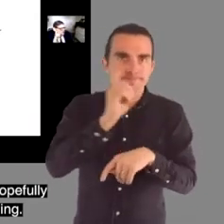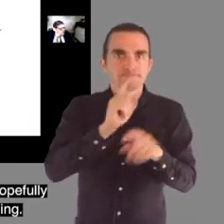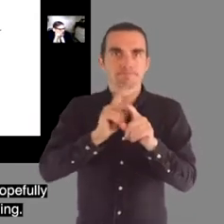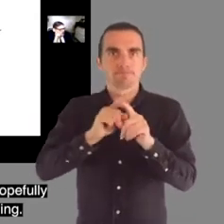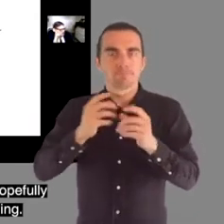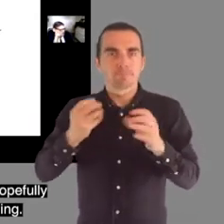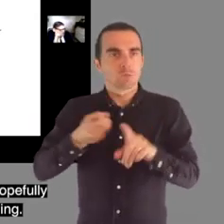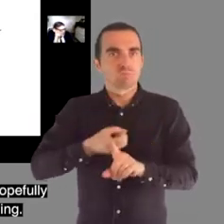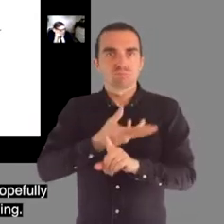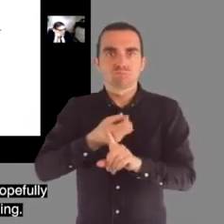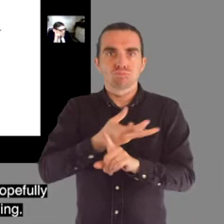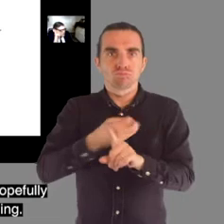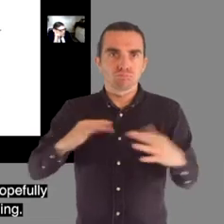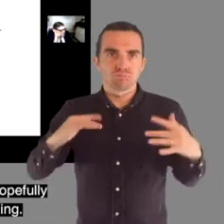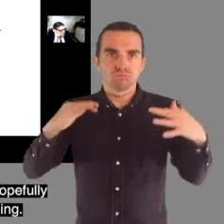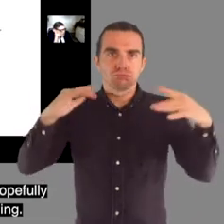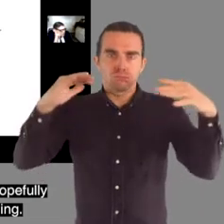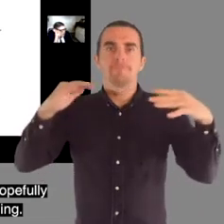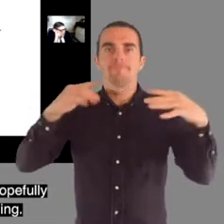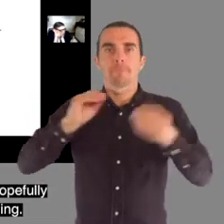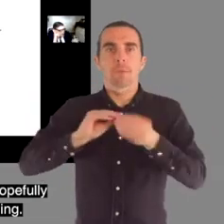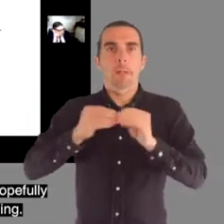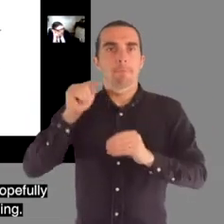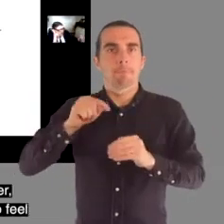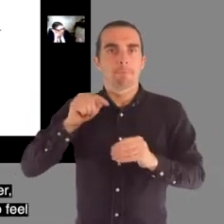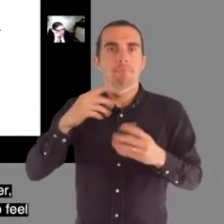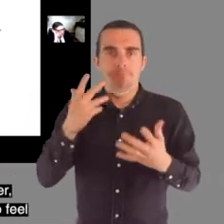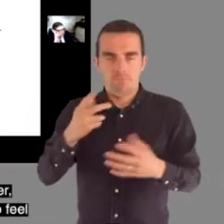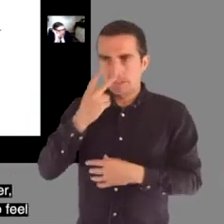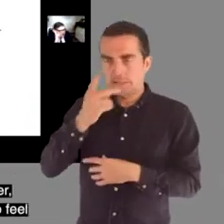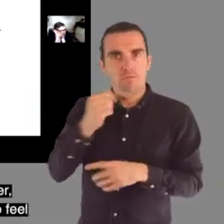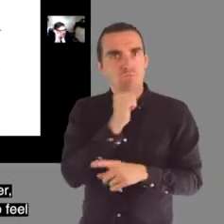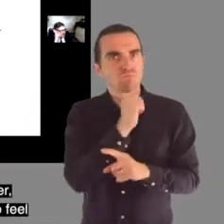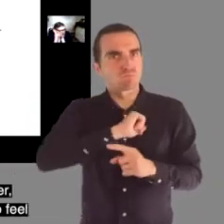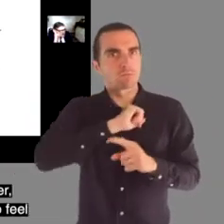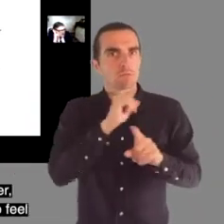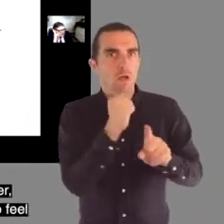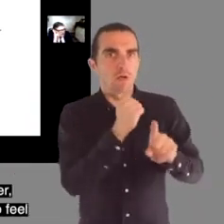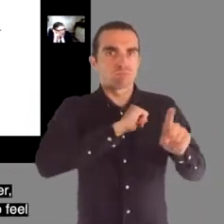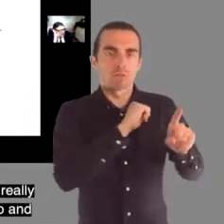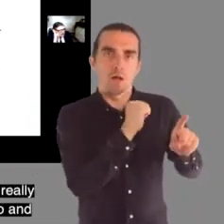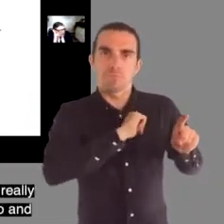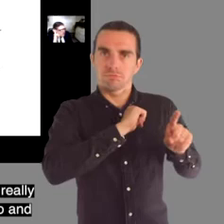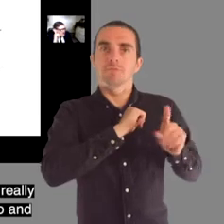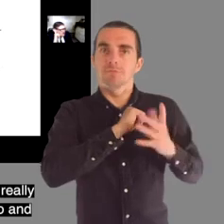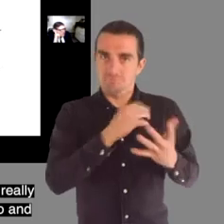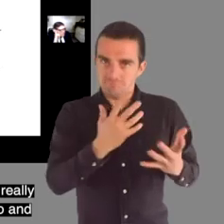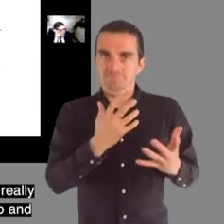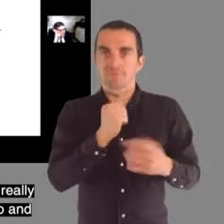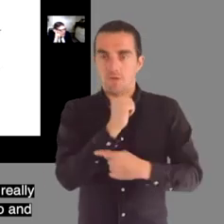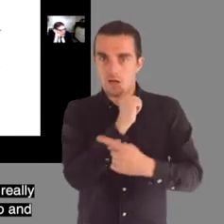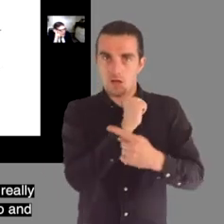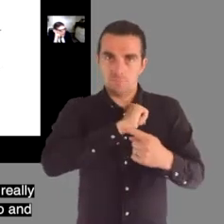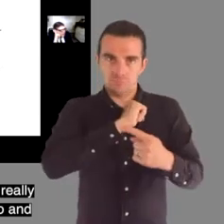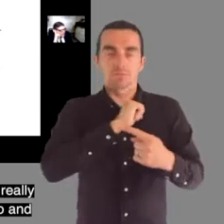summits, which are hopefully going to control global warming. There's revolutionary power, uniting a mass of people who feel injustice to take